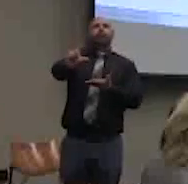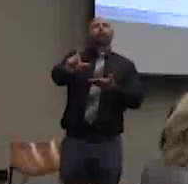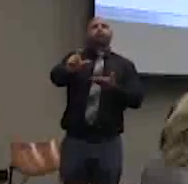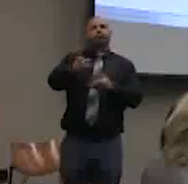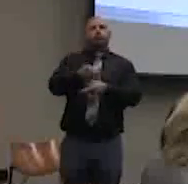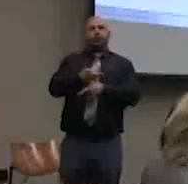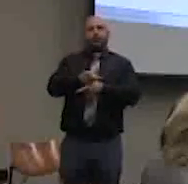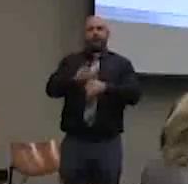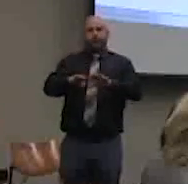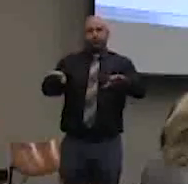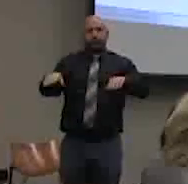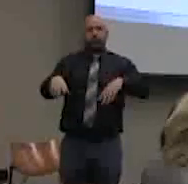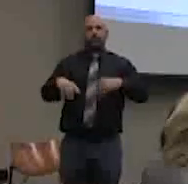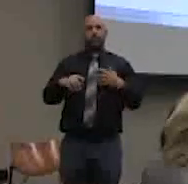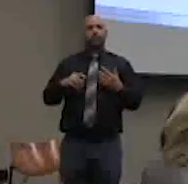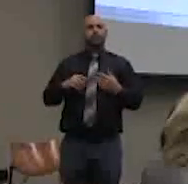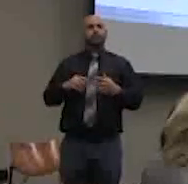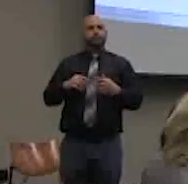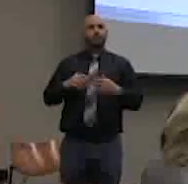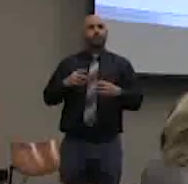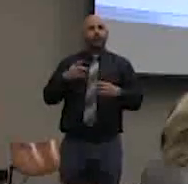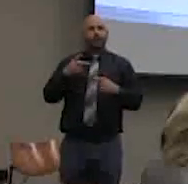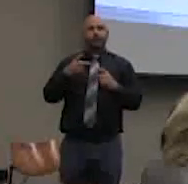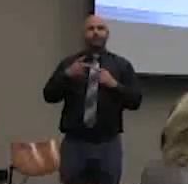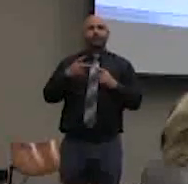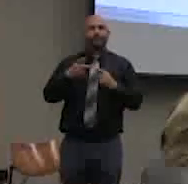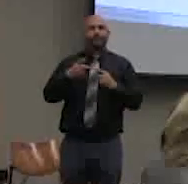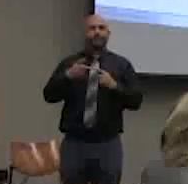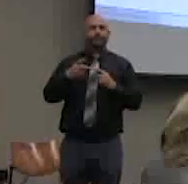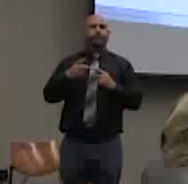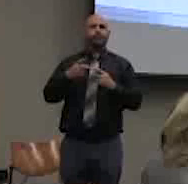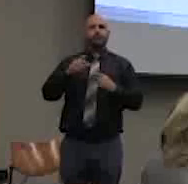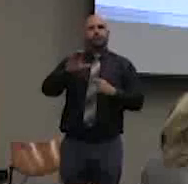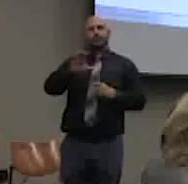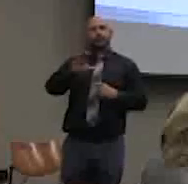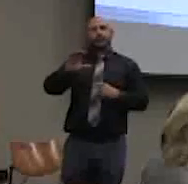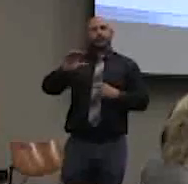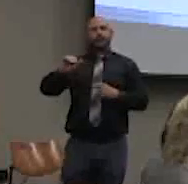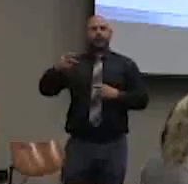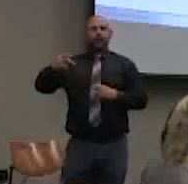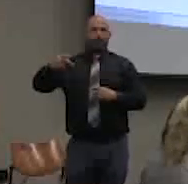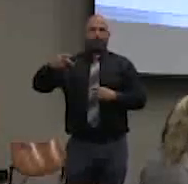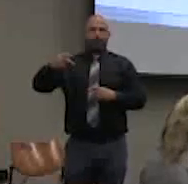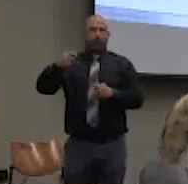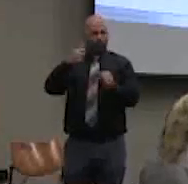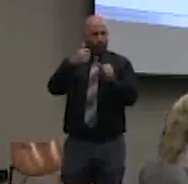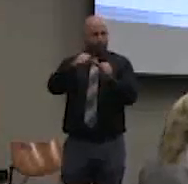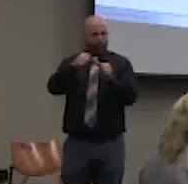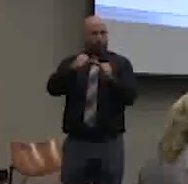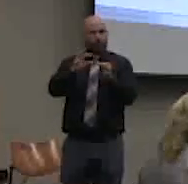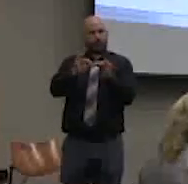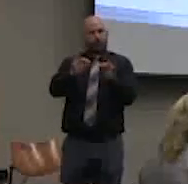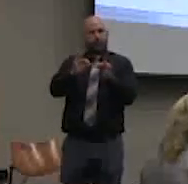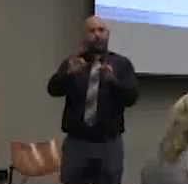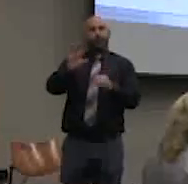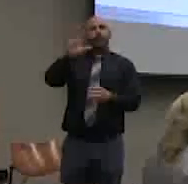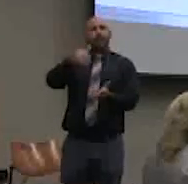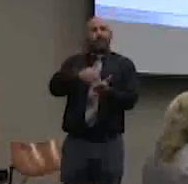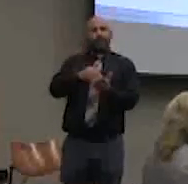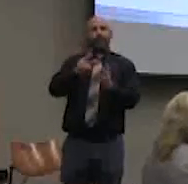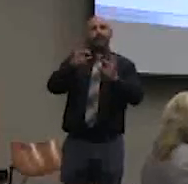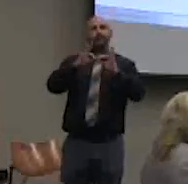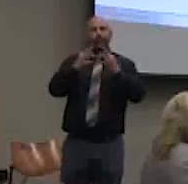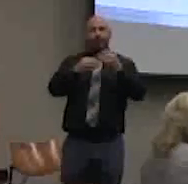And second, related to CCAP, as I mentioned, we had that 5,000 family wait list going into the legislative